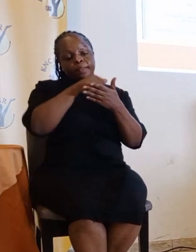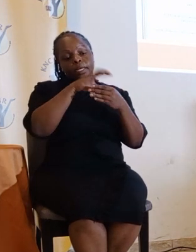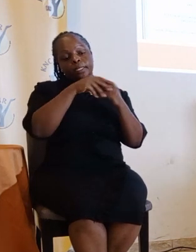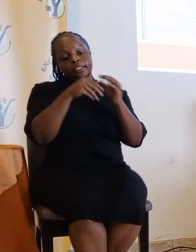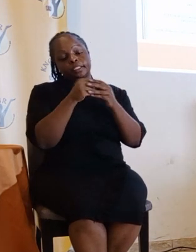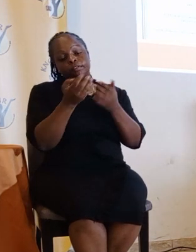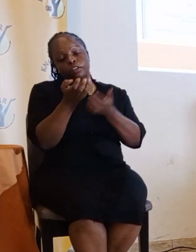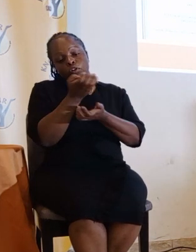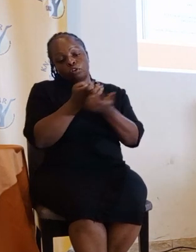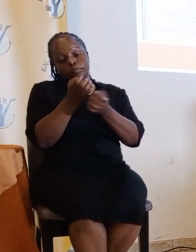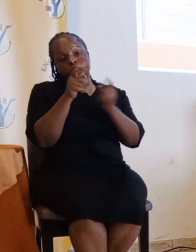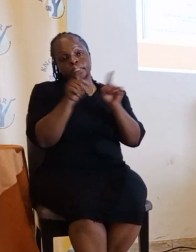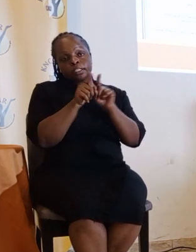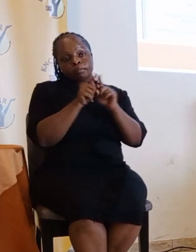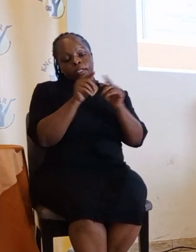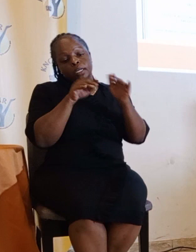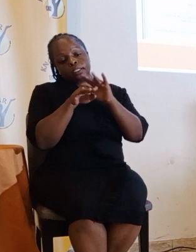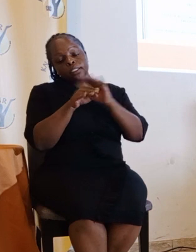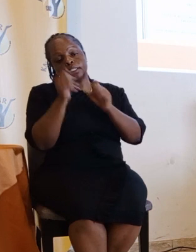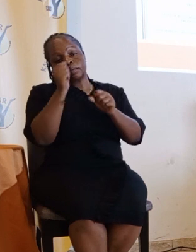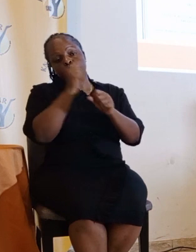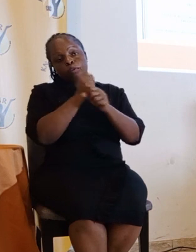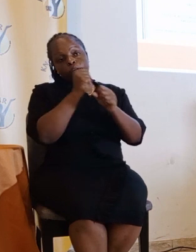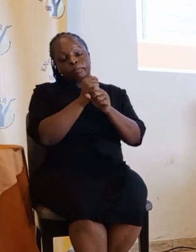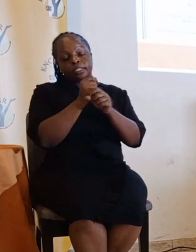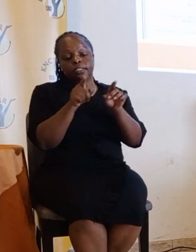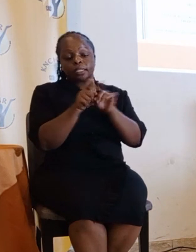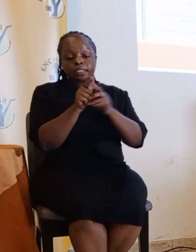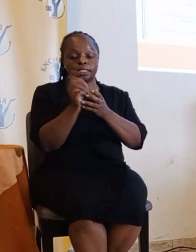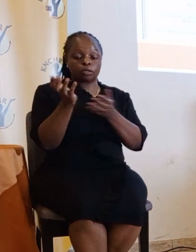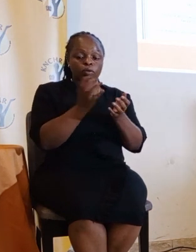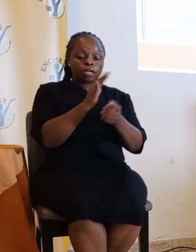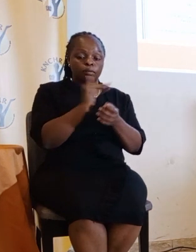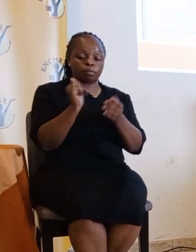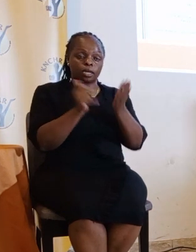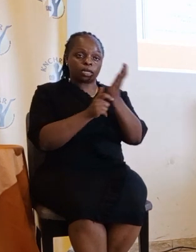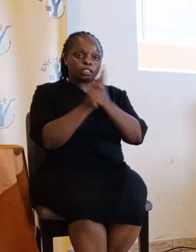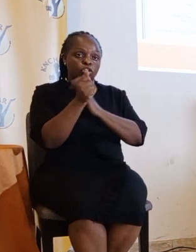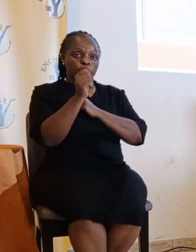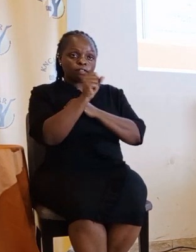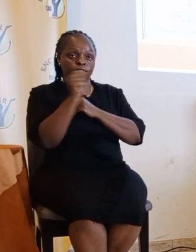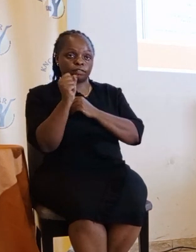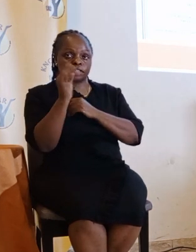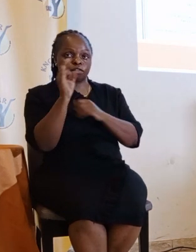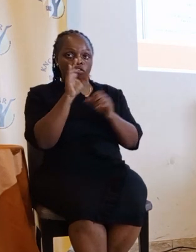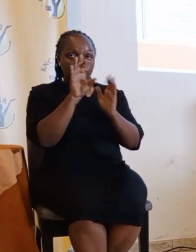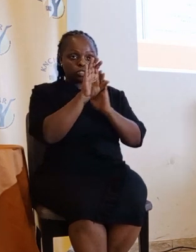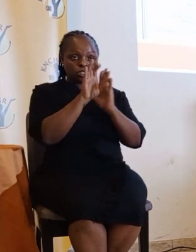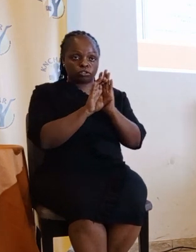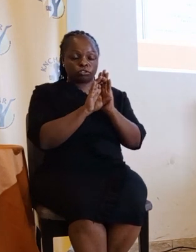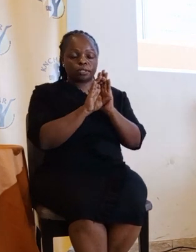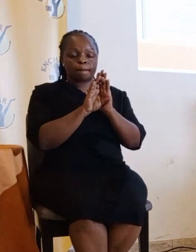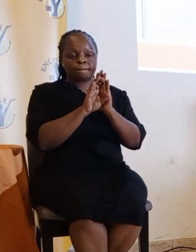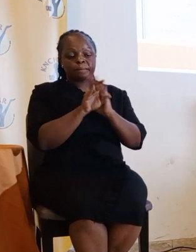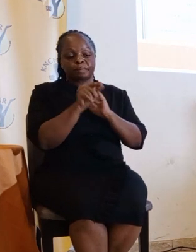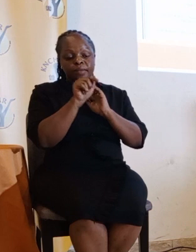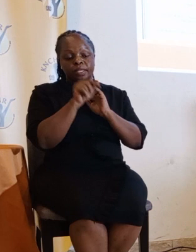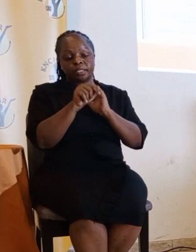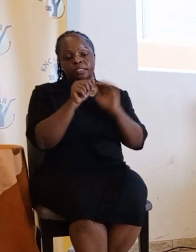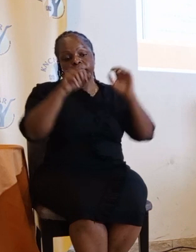economy, as well as access employment as required by Article 55 of the Constitution. This